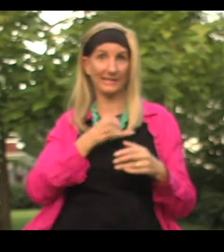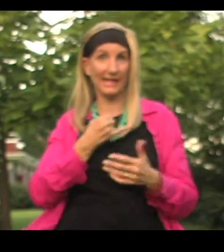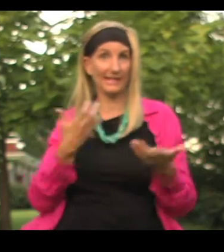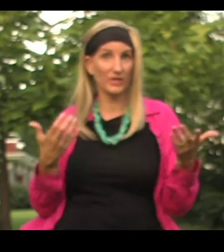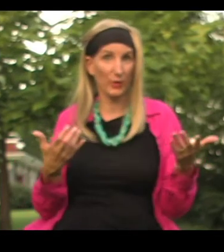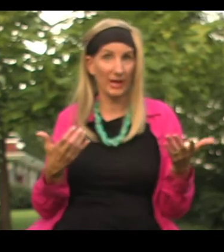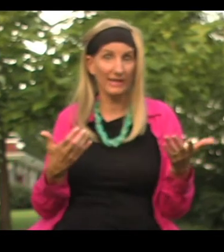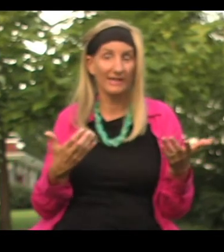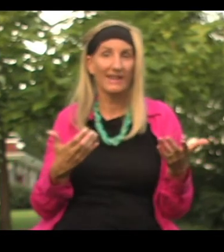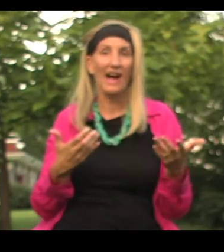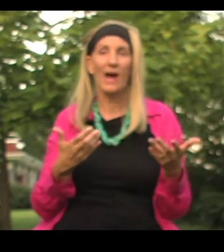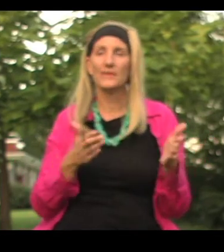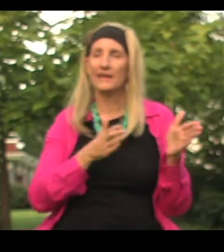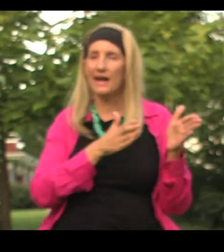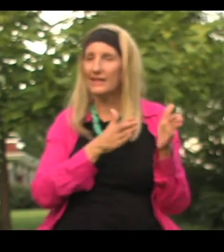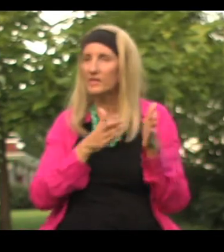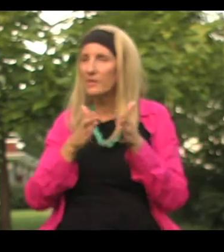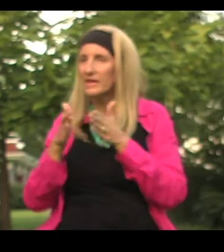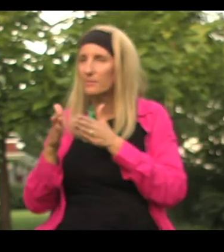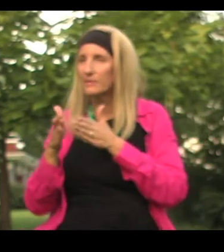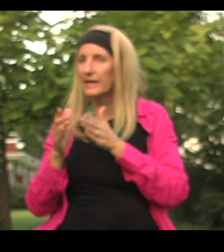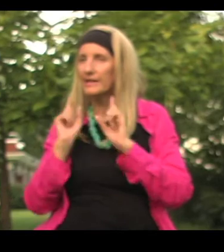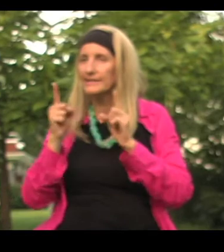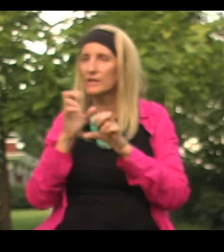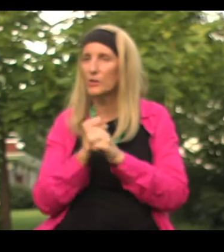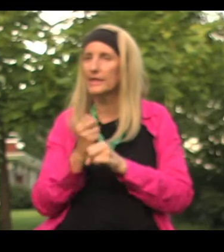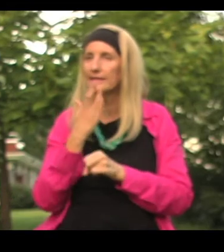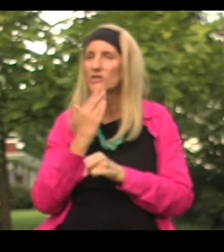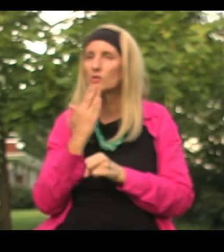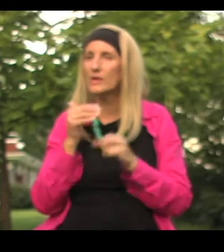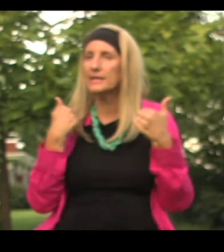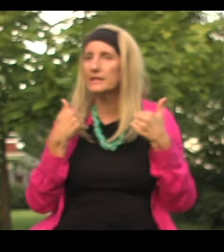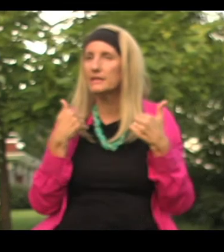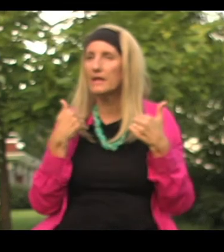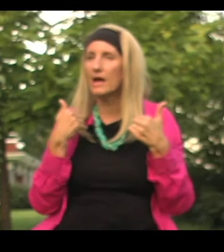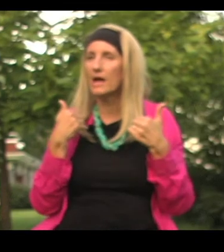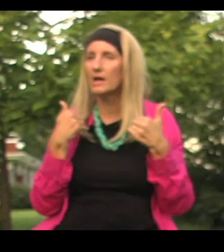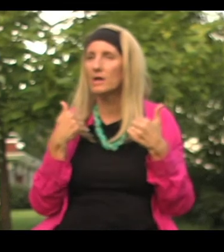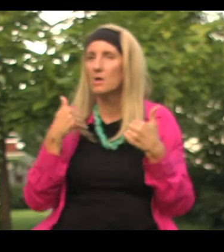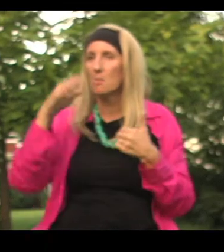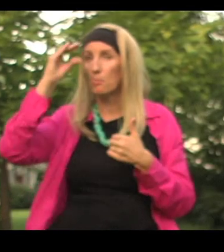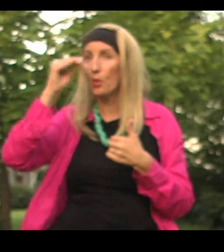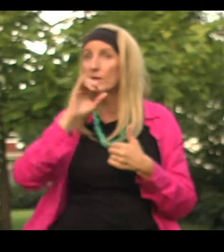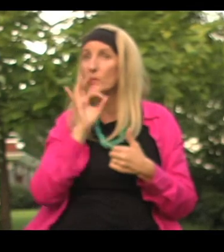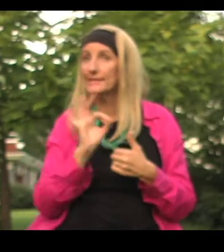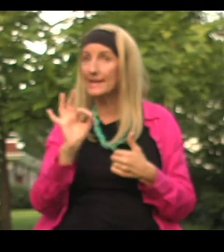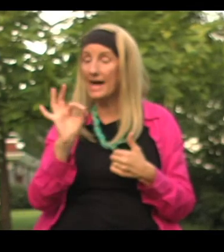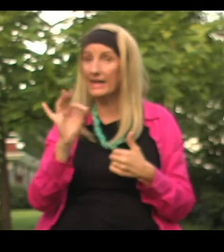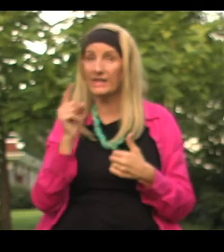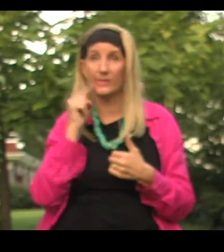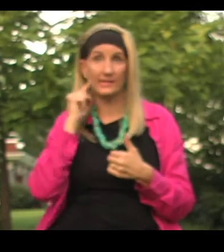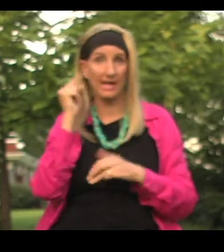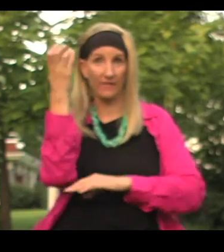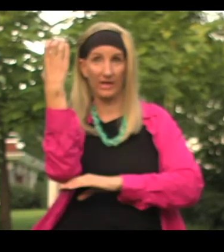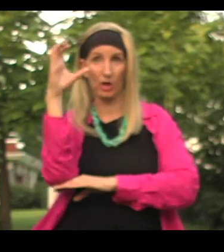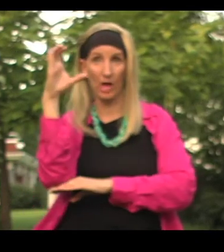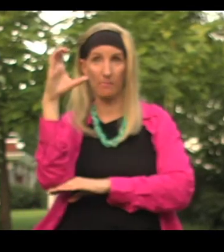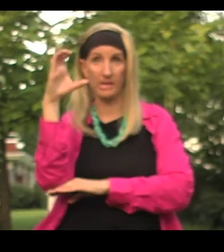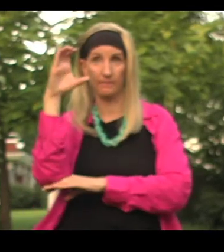Selah Joy, I was also making plans to go get this sweet young boy who was 9, who was deaf, in Columbia.